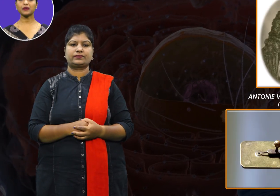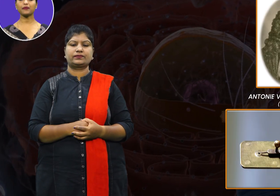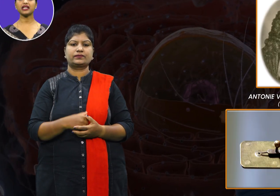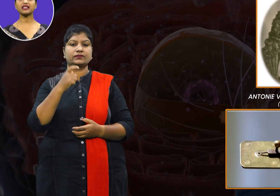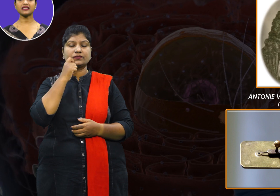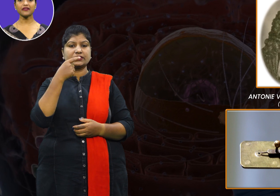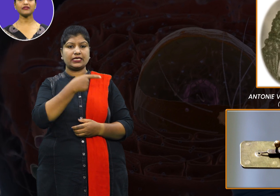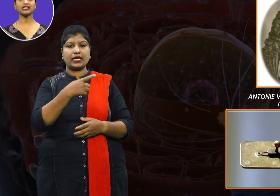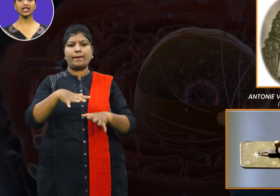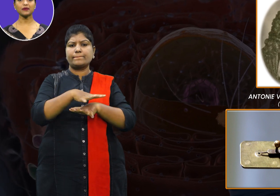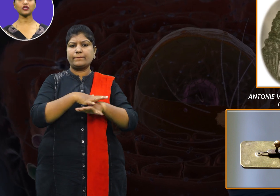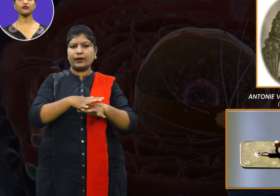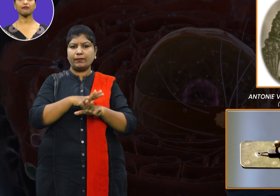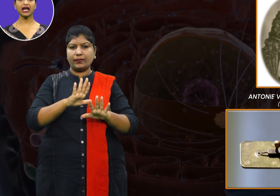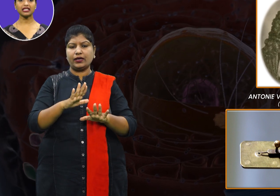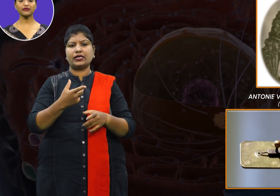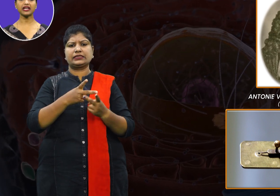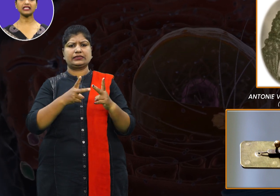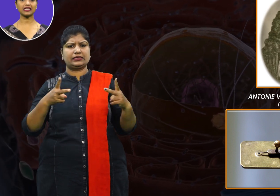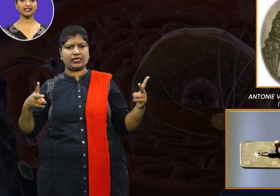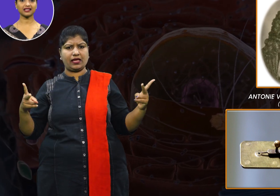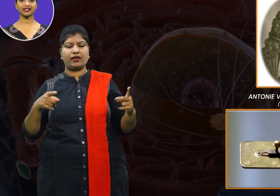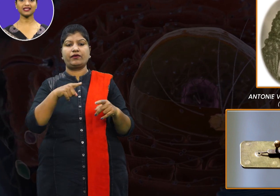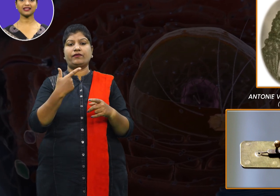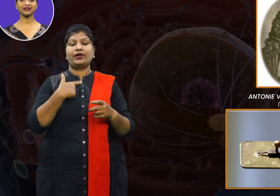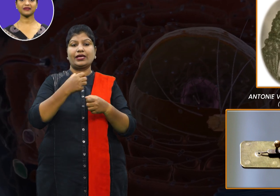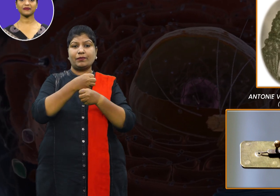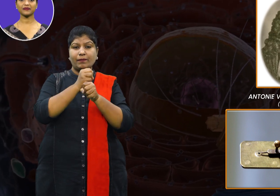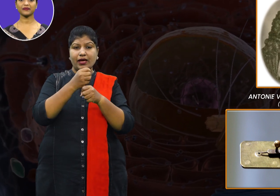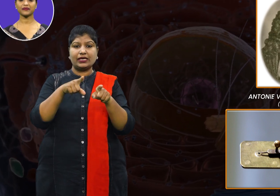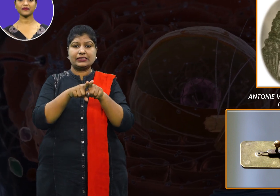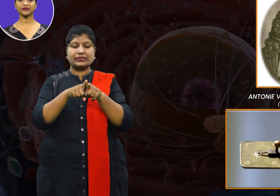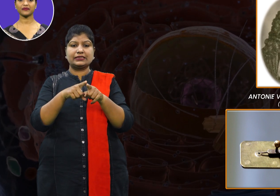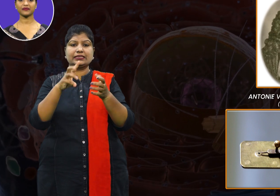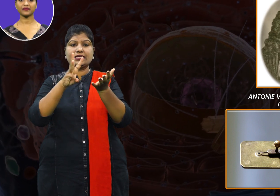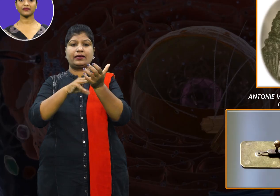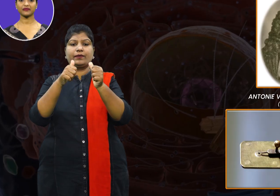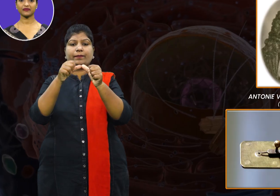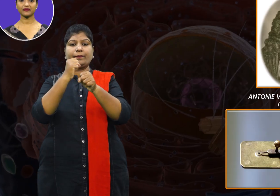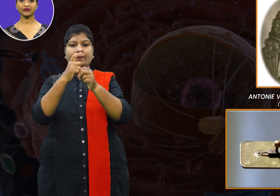He prepared several types of magnifying glasses